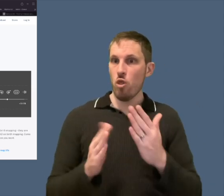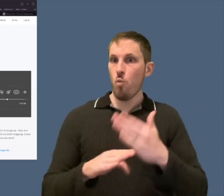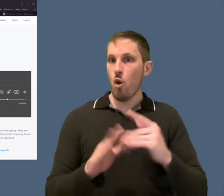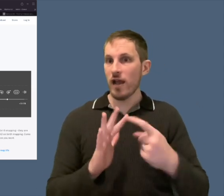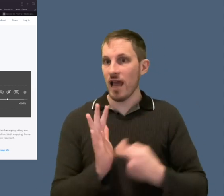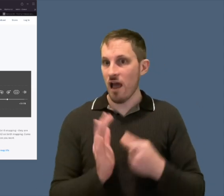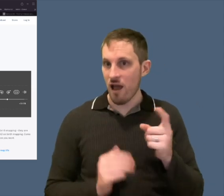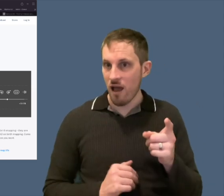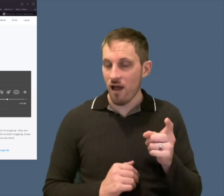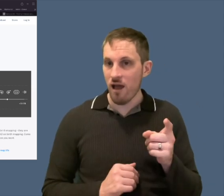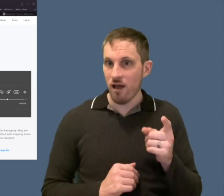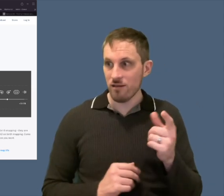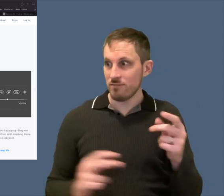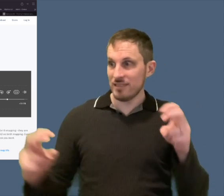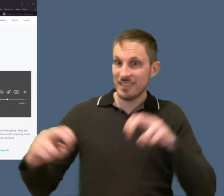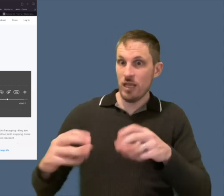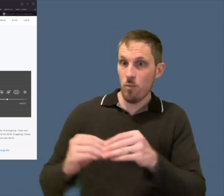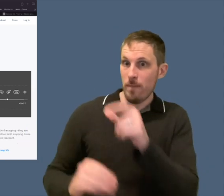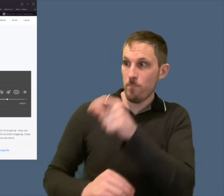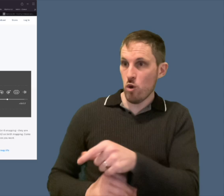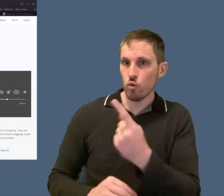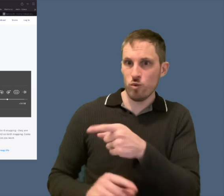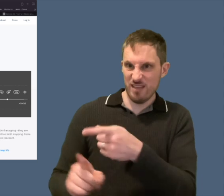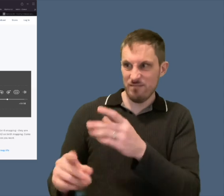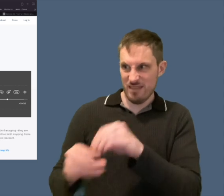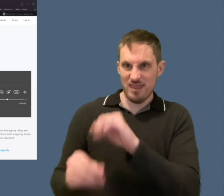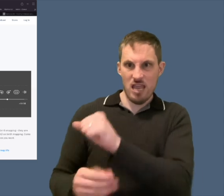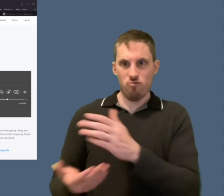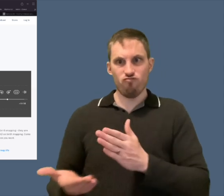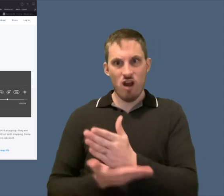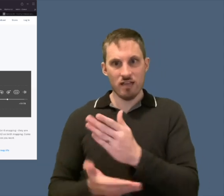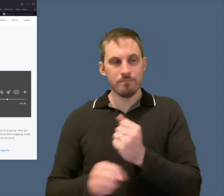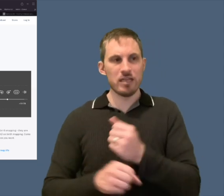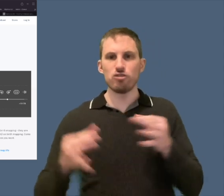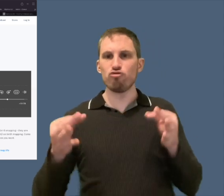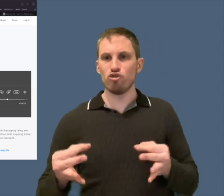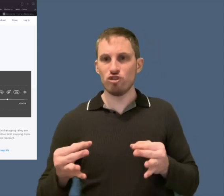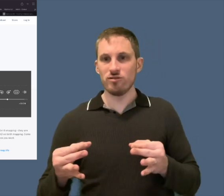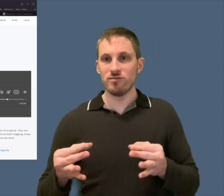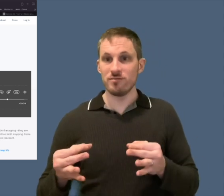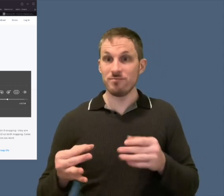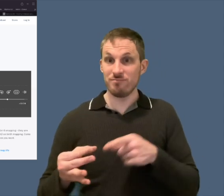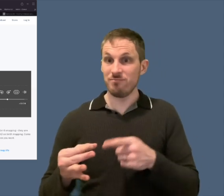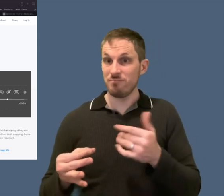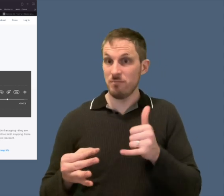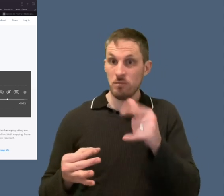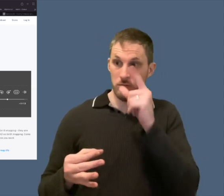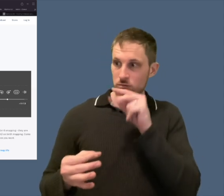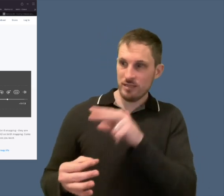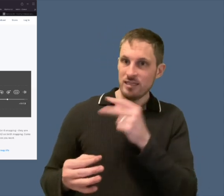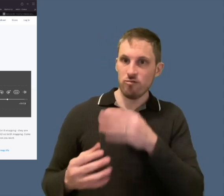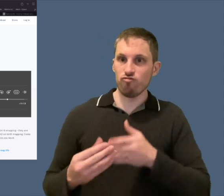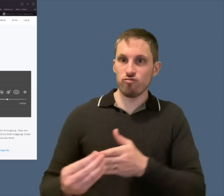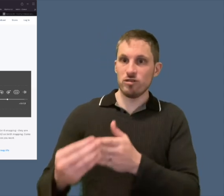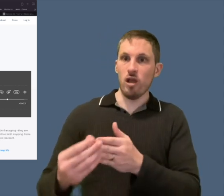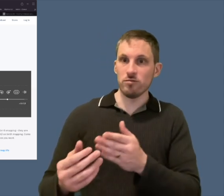someone who might choose within their rights to make a decision that might result in death or injury, which